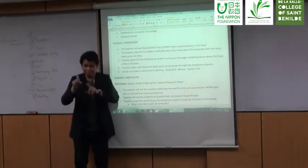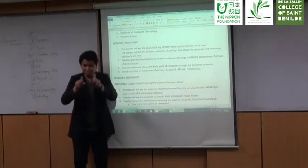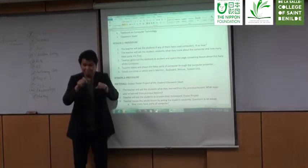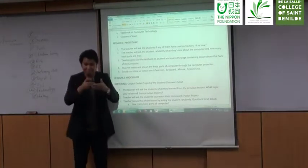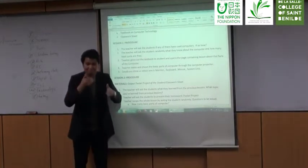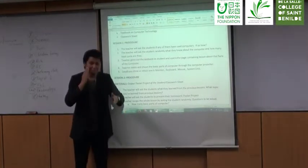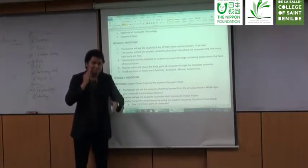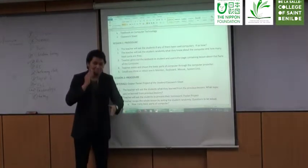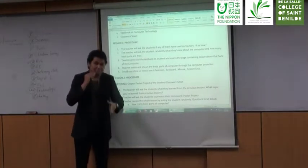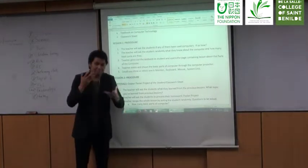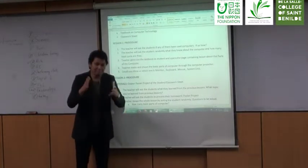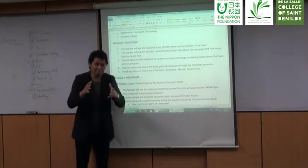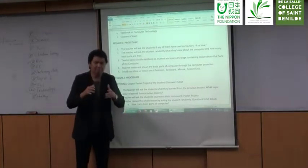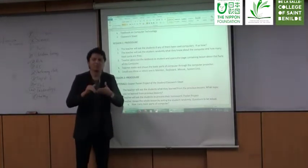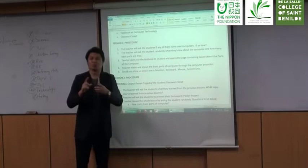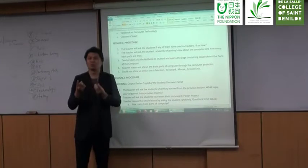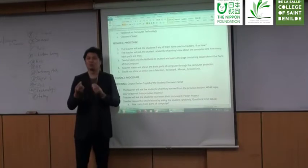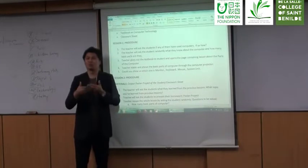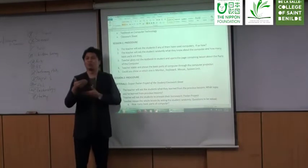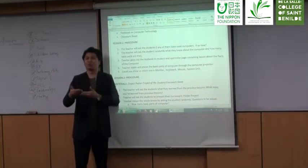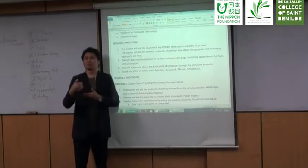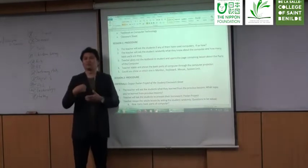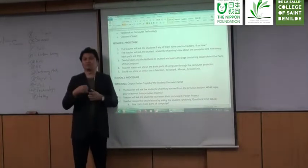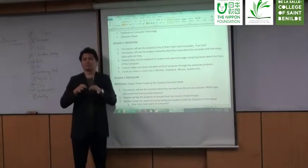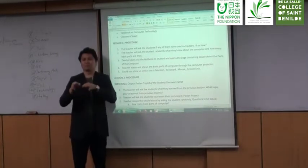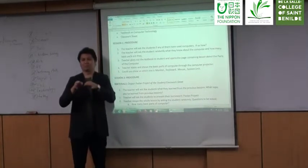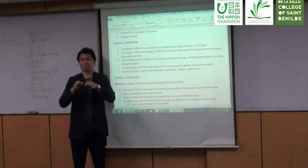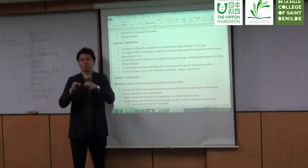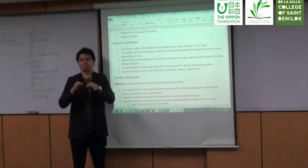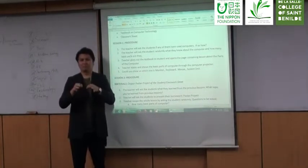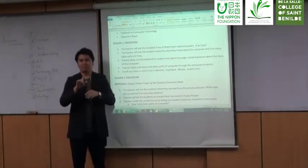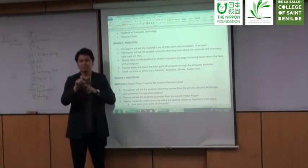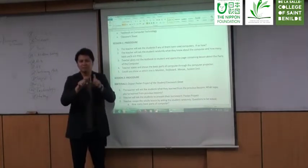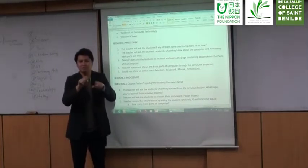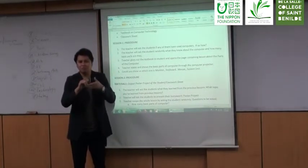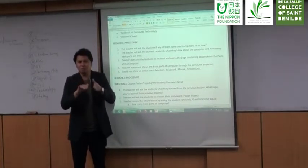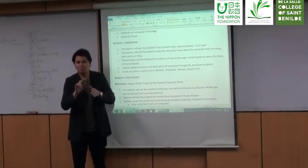And then, issue, I guess your master's references,